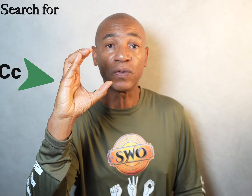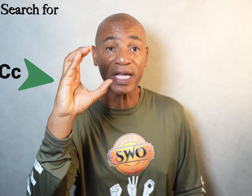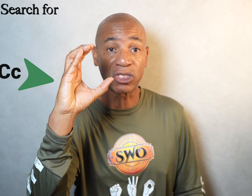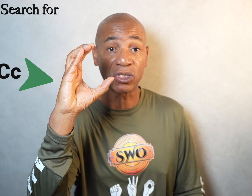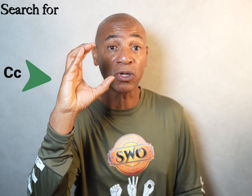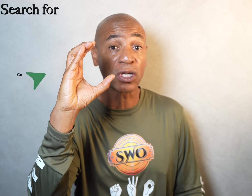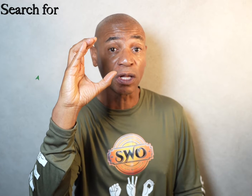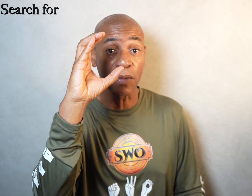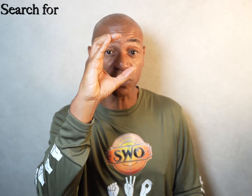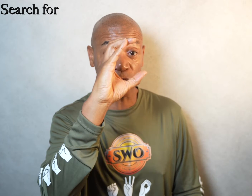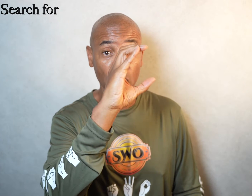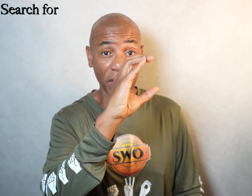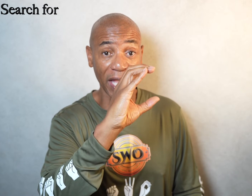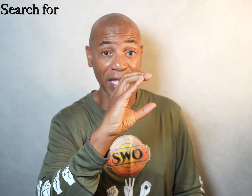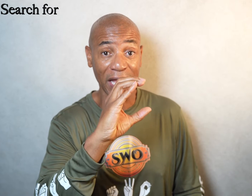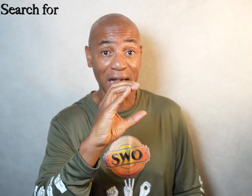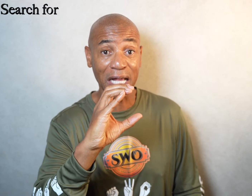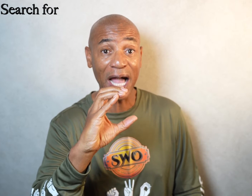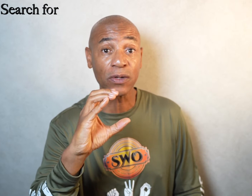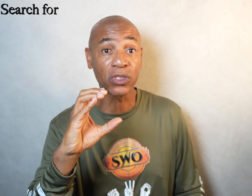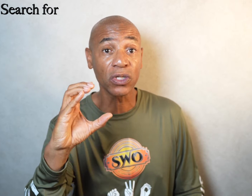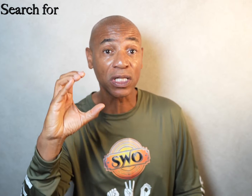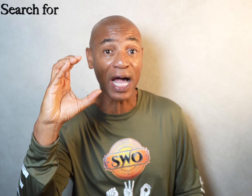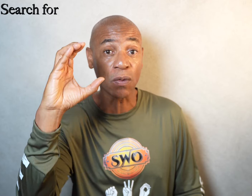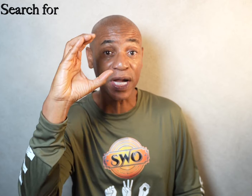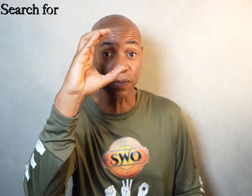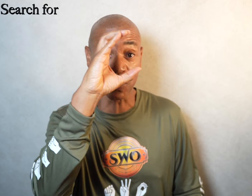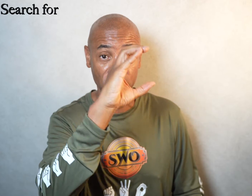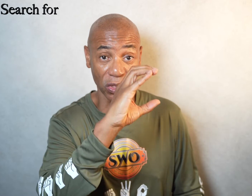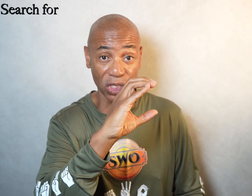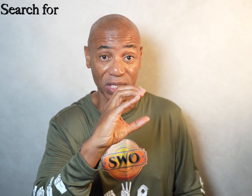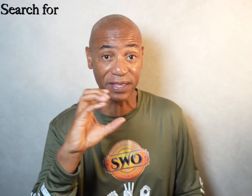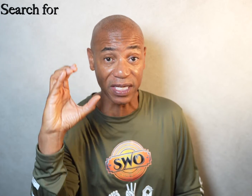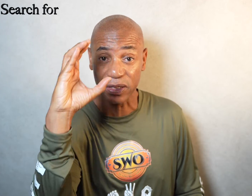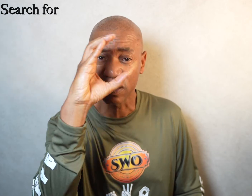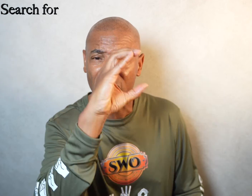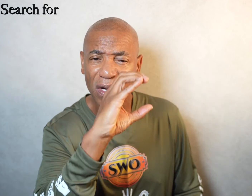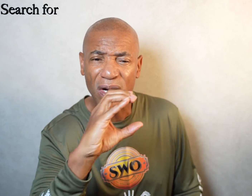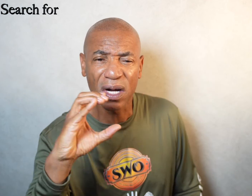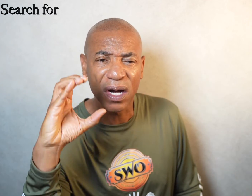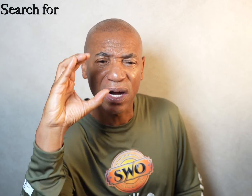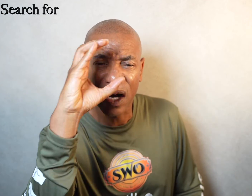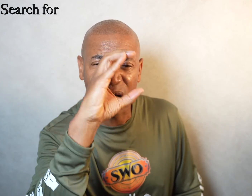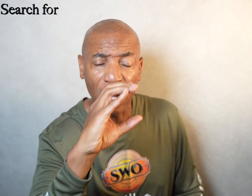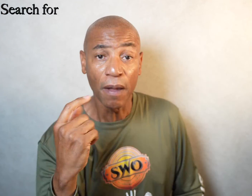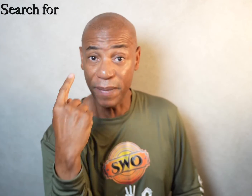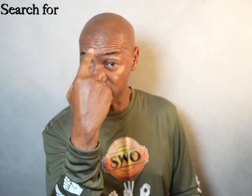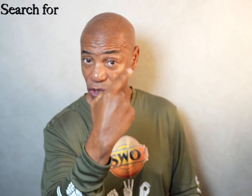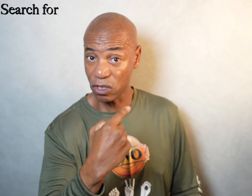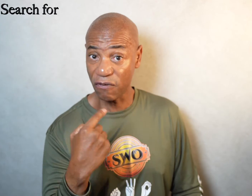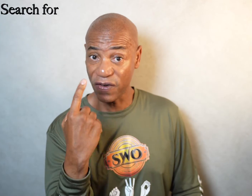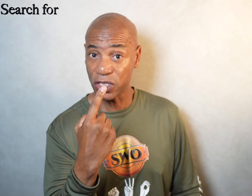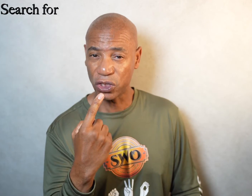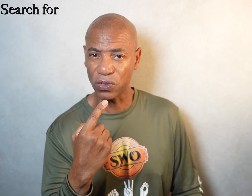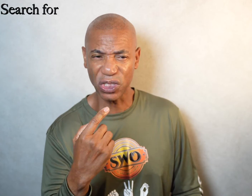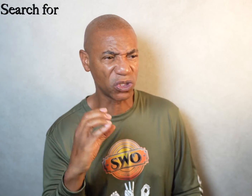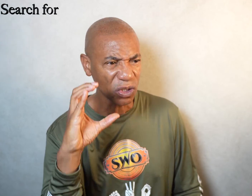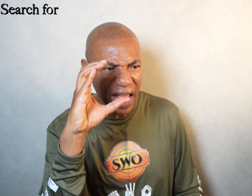a circular motion going in a counterclockwise motion, just like this. Make sure your face shows that you're